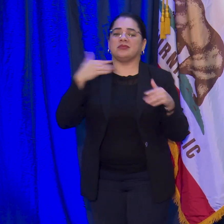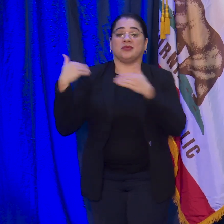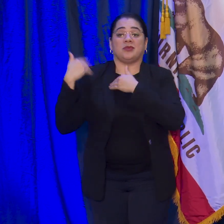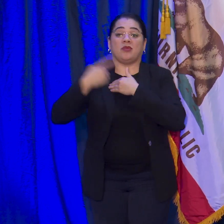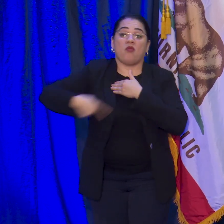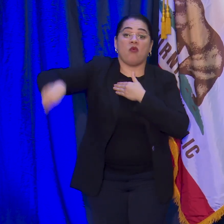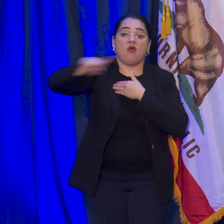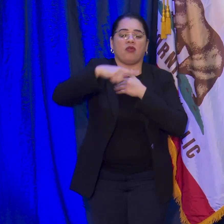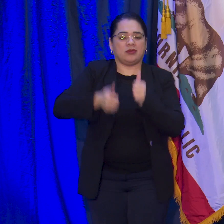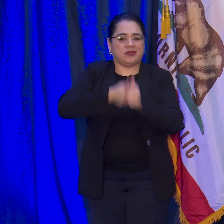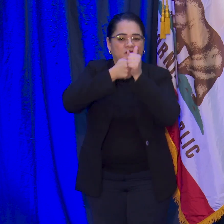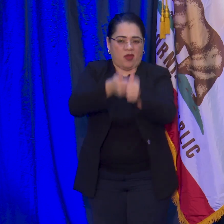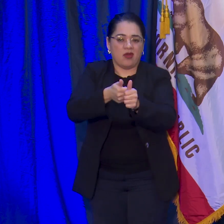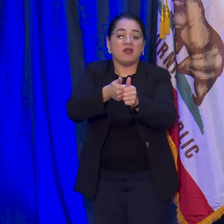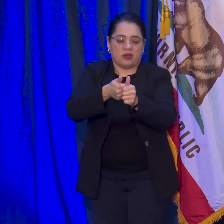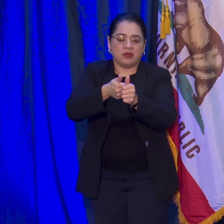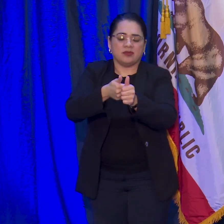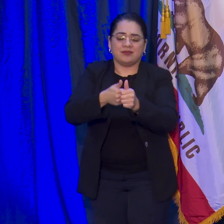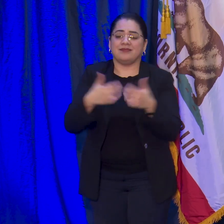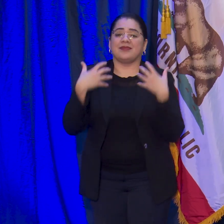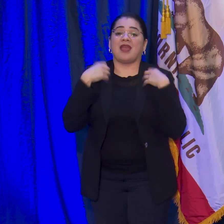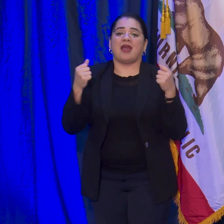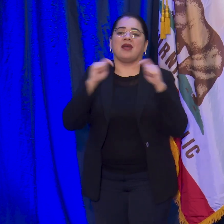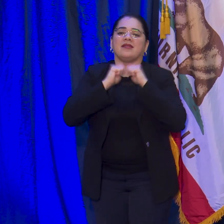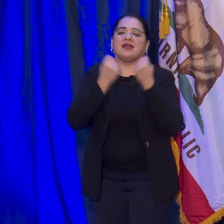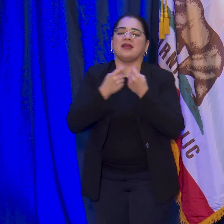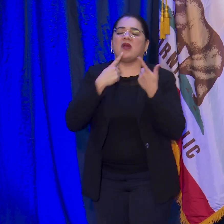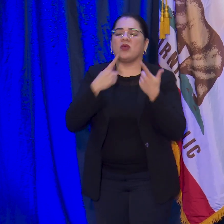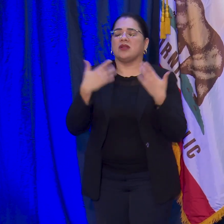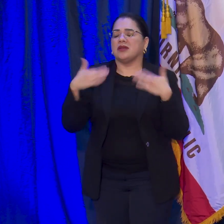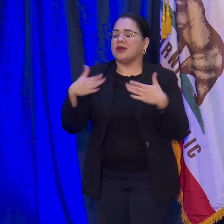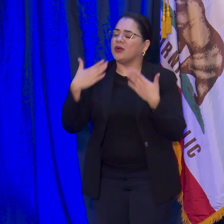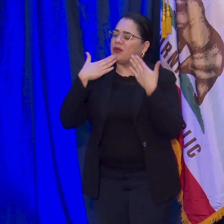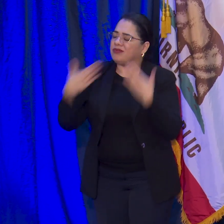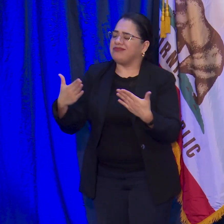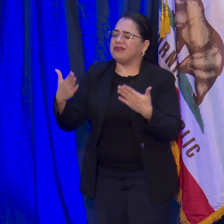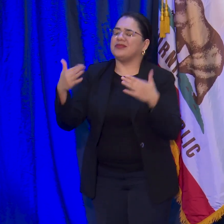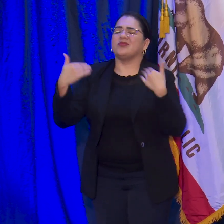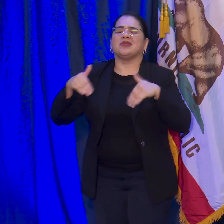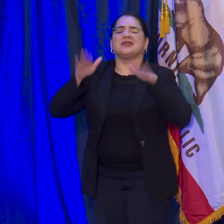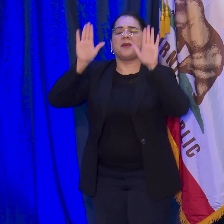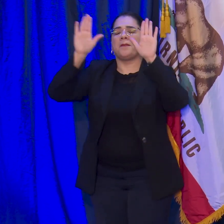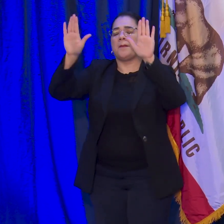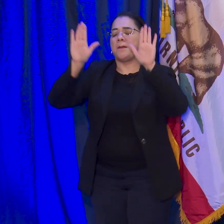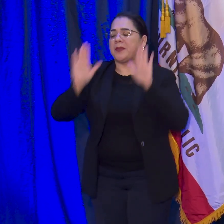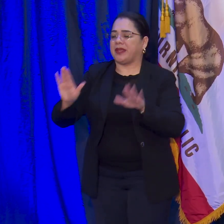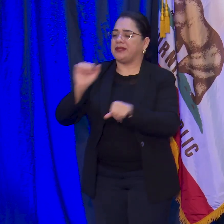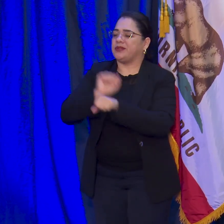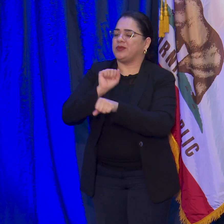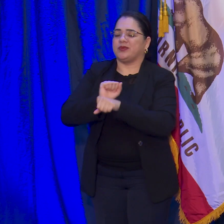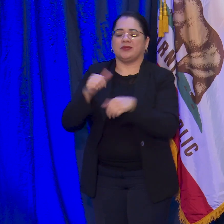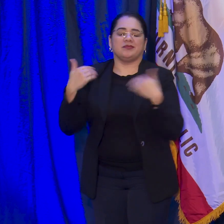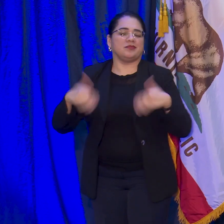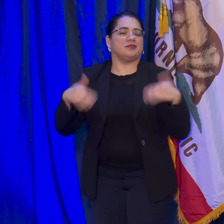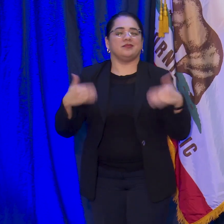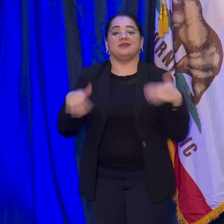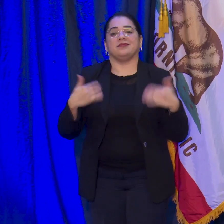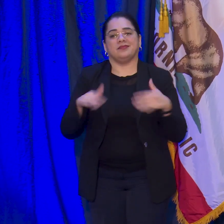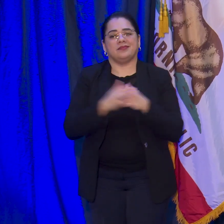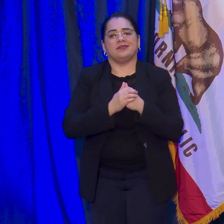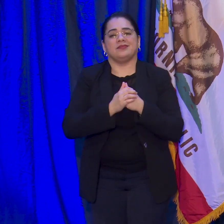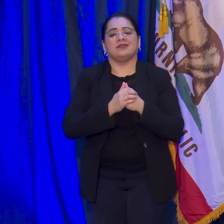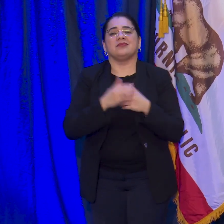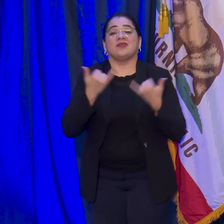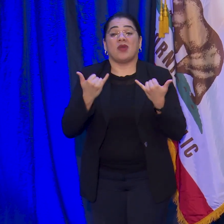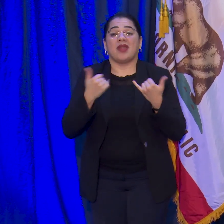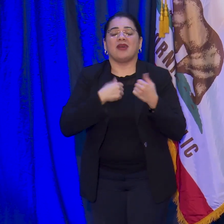entire health team who's doing a fantastic job in the city. And again, we do, our love goes out